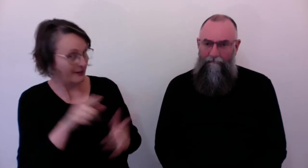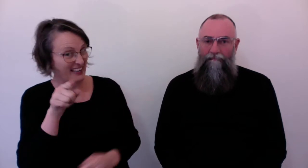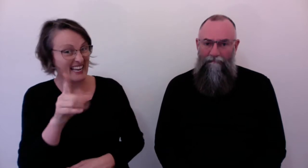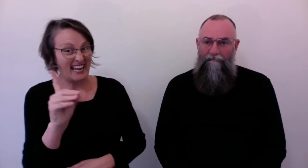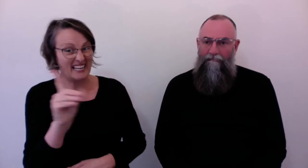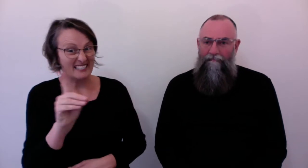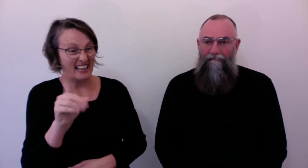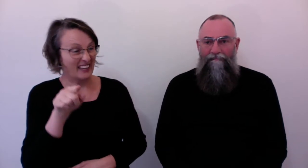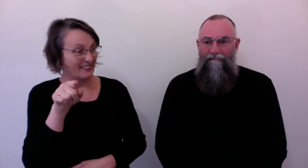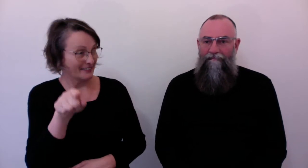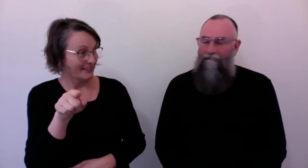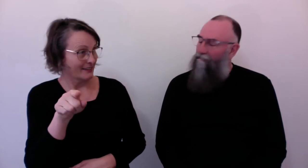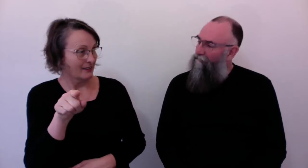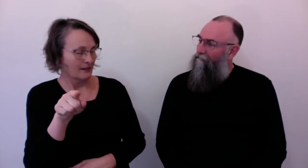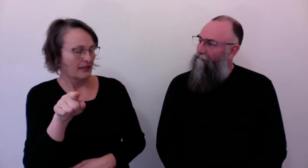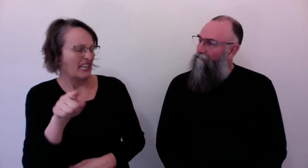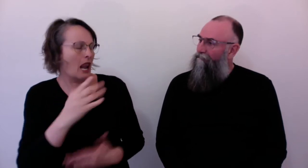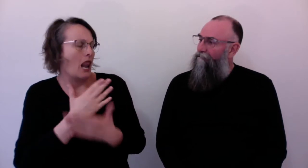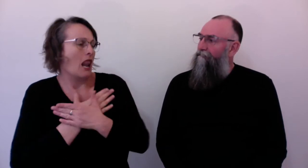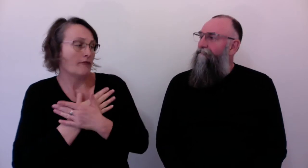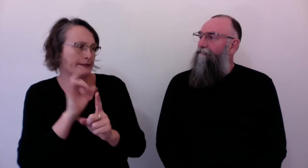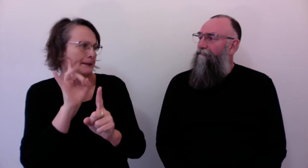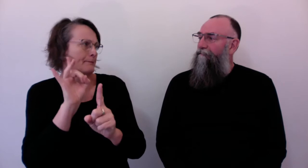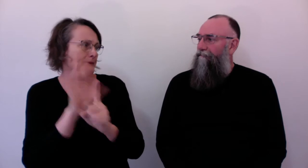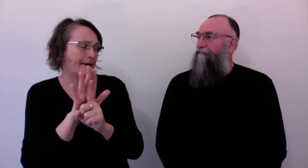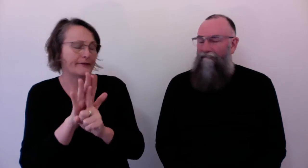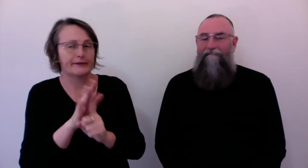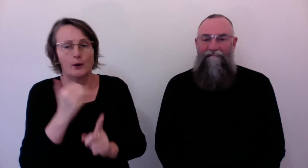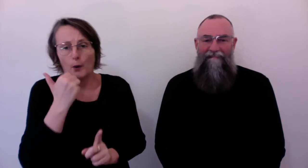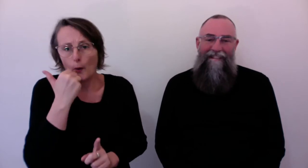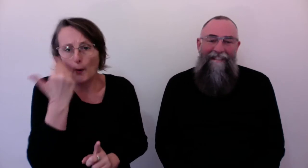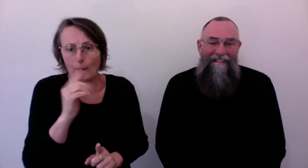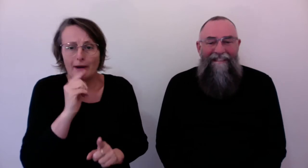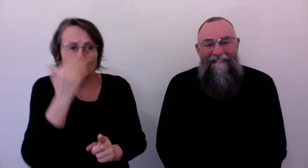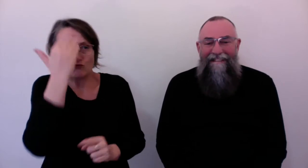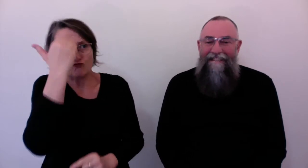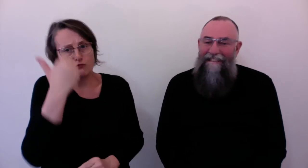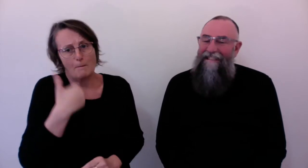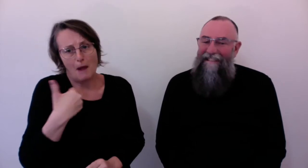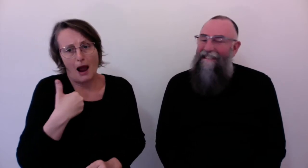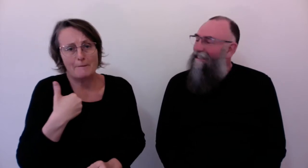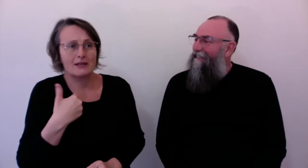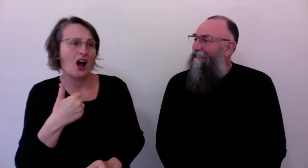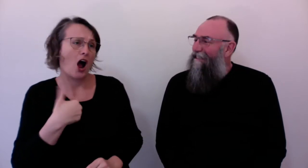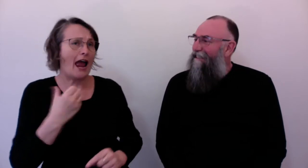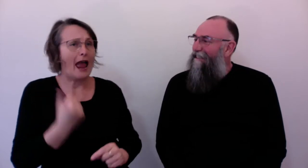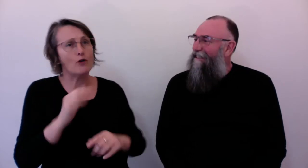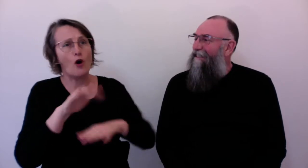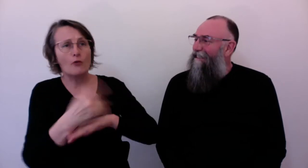is no bigger fan of Dylan Alcott than himself. He constantly likes to remind me, put your hand up if you've got over 100,000 Instagram followers. Put